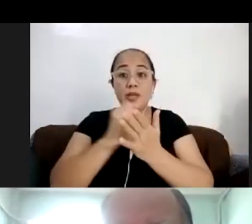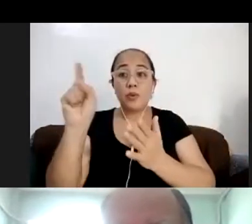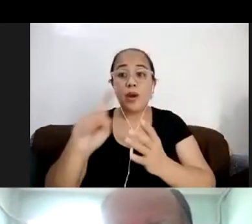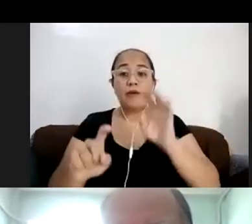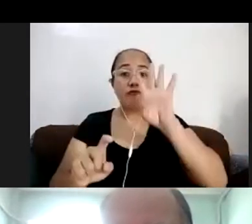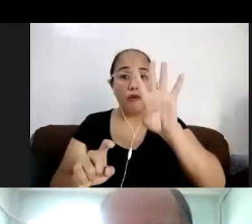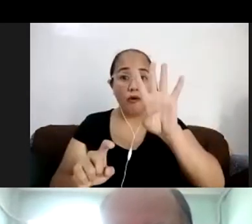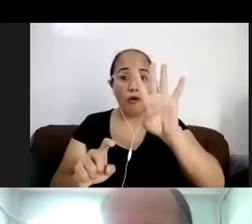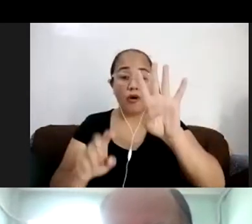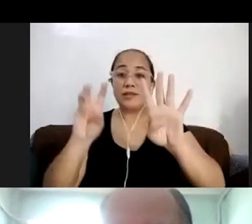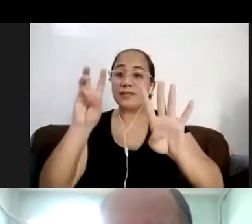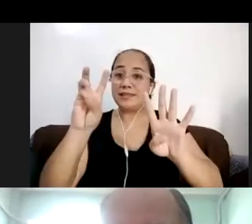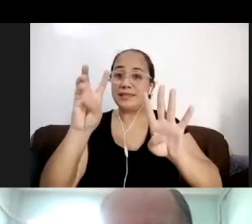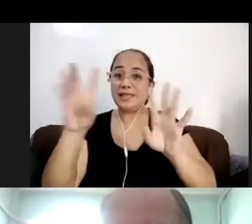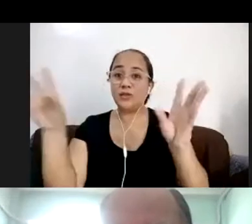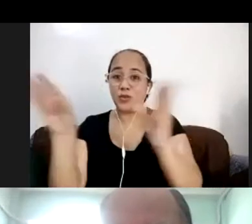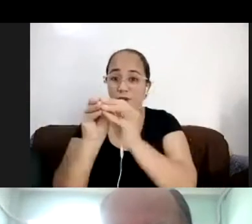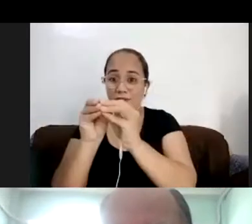16 together.